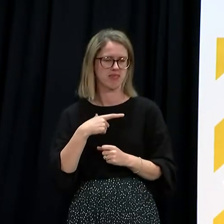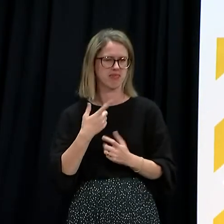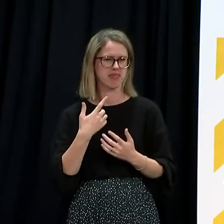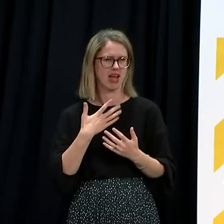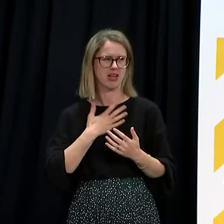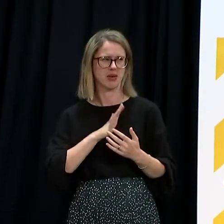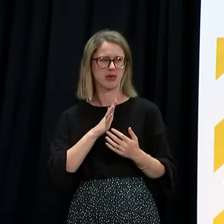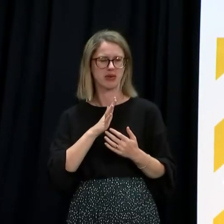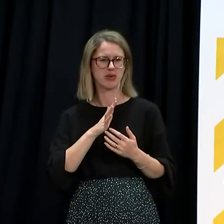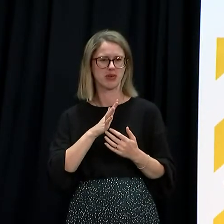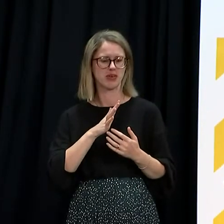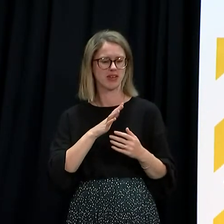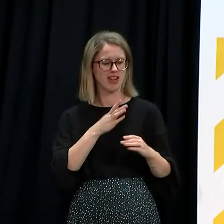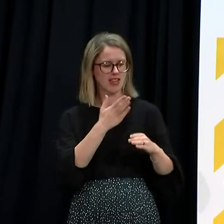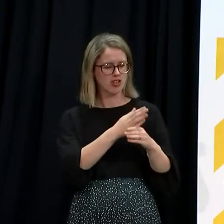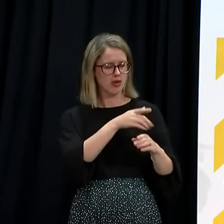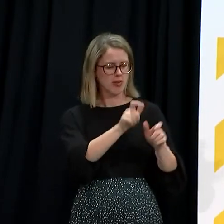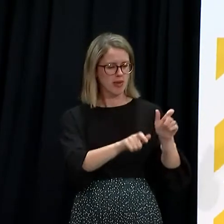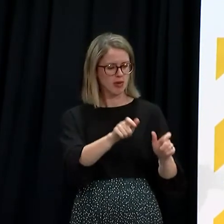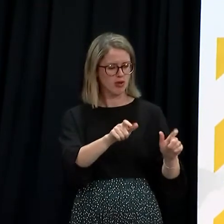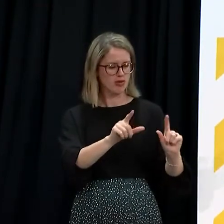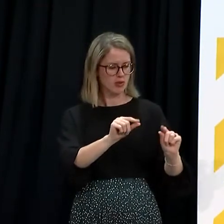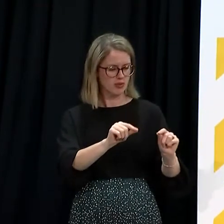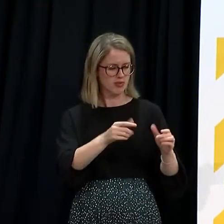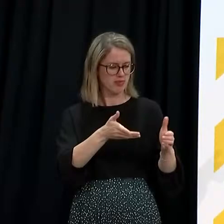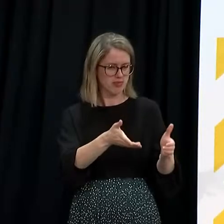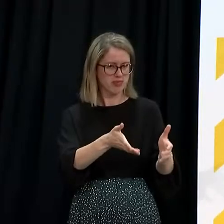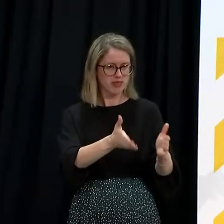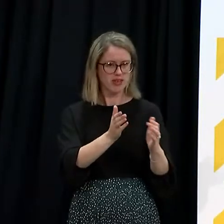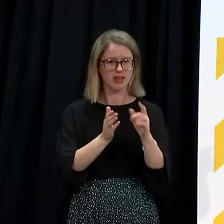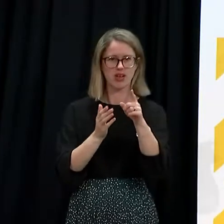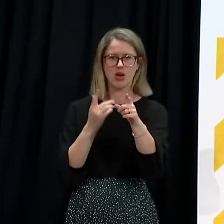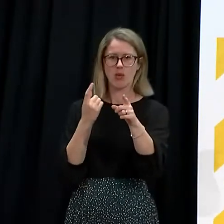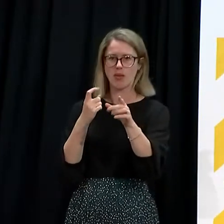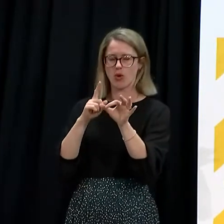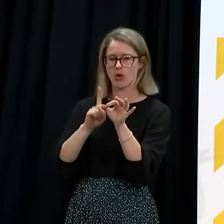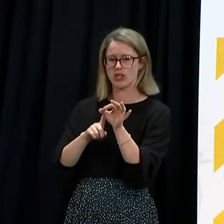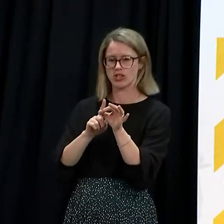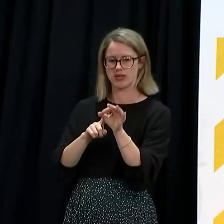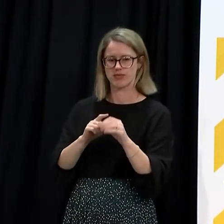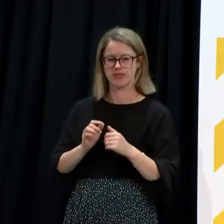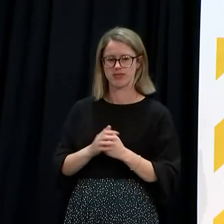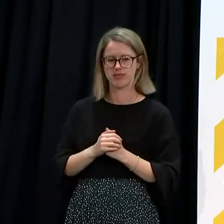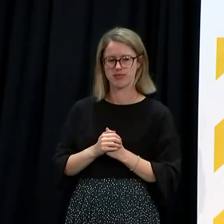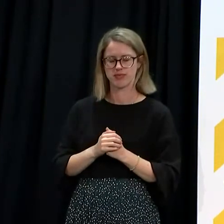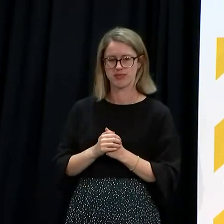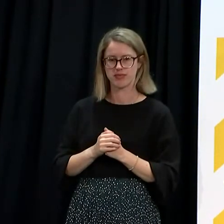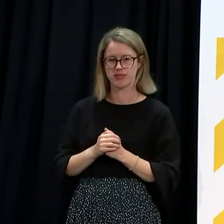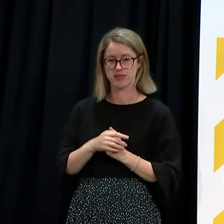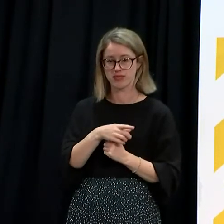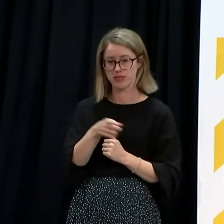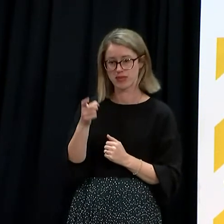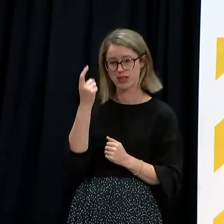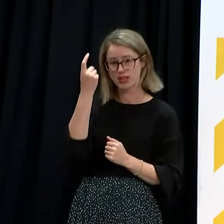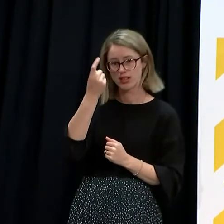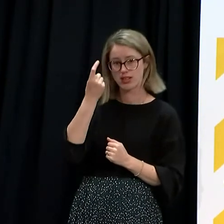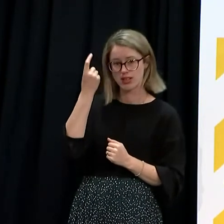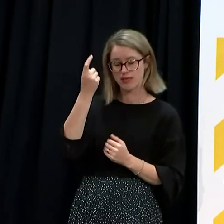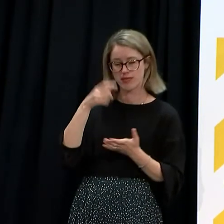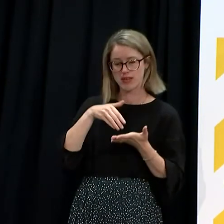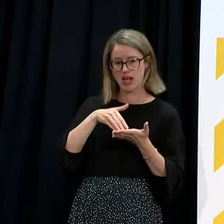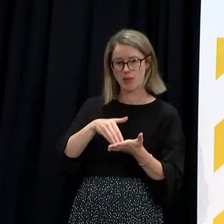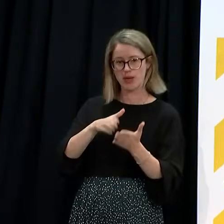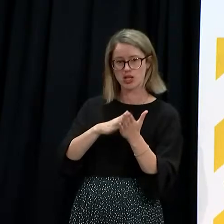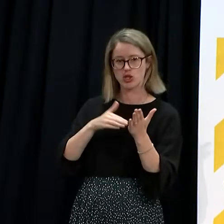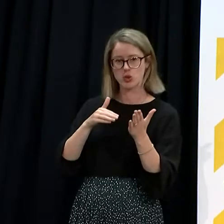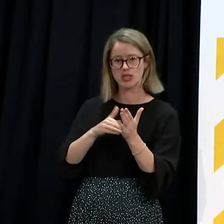don't like to second guess the job of the people who have everything in front of them. One more question, sorry, for one more colleague. Has any consideration been given to helping the New